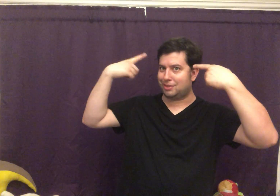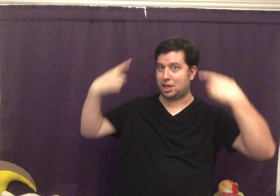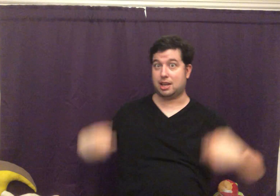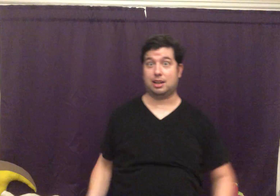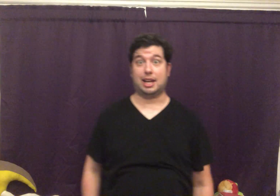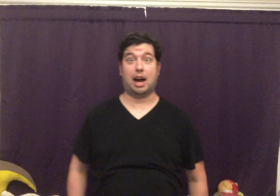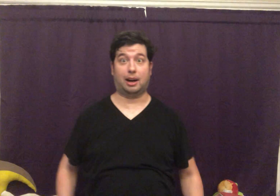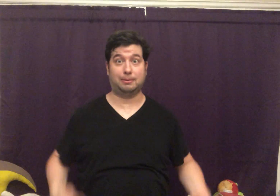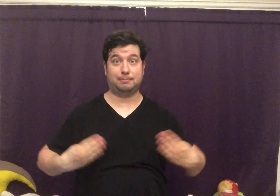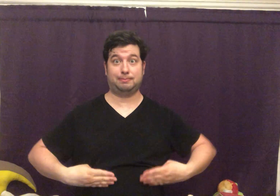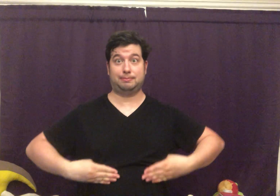Young.